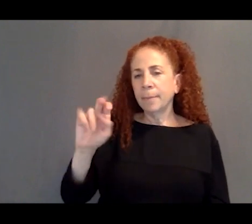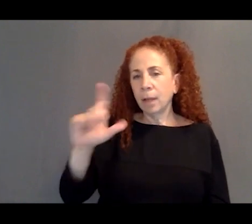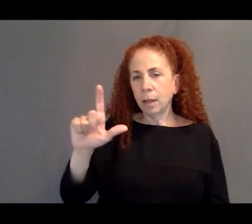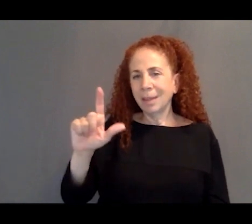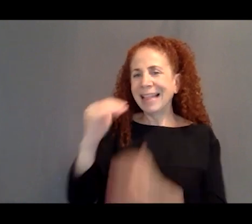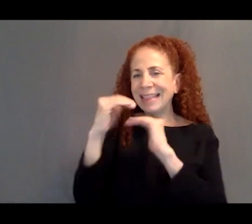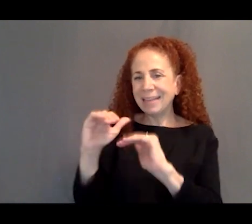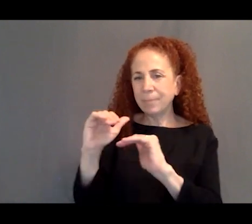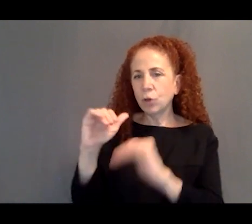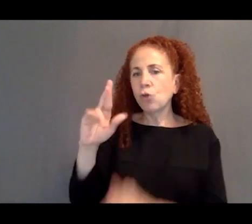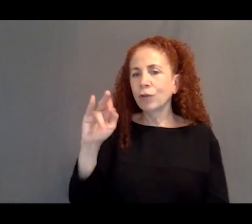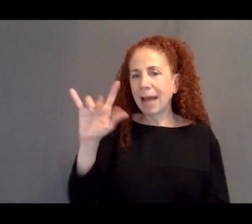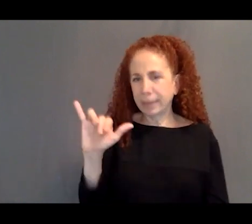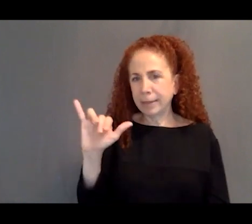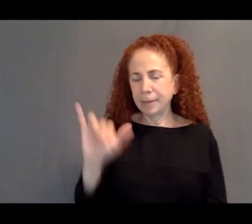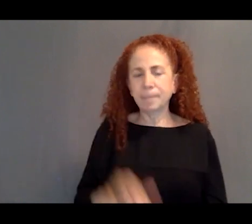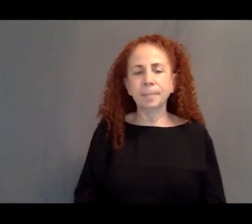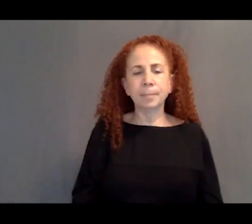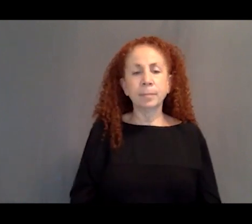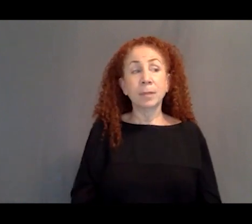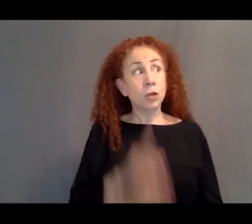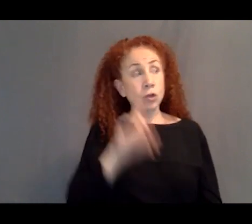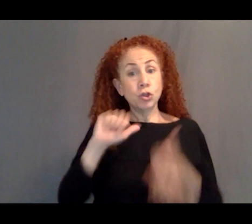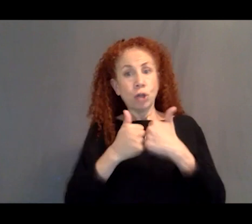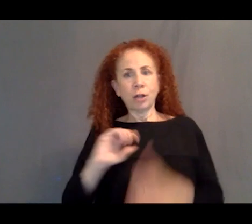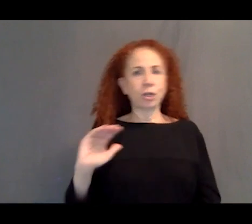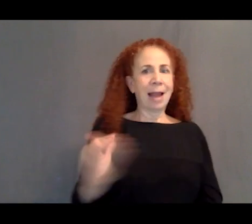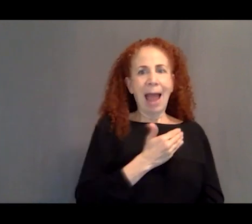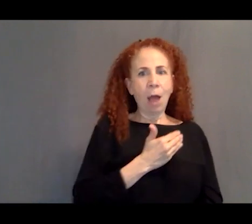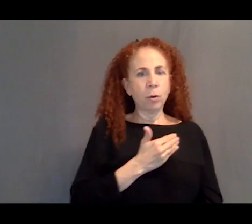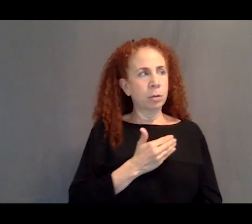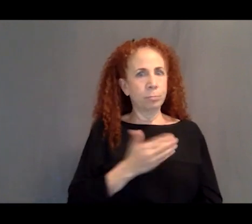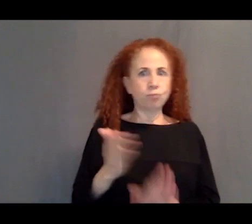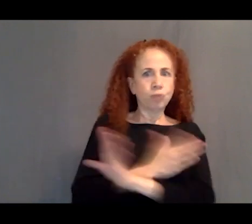legality, really challenging kind of our dichotomous